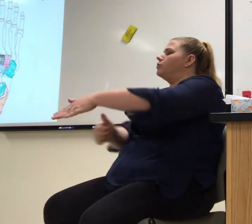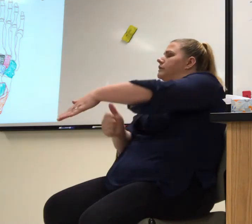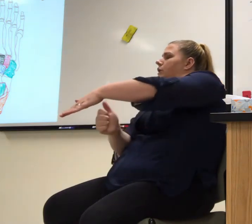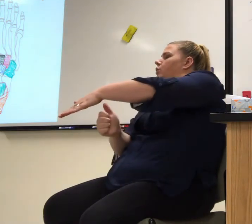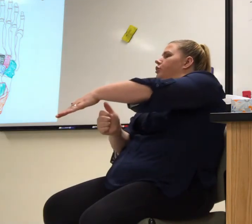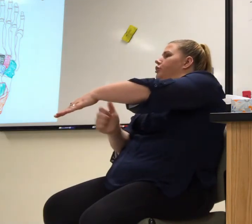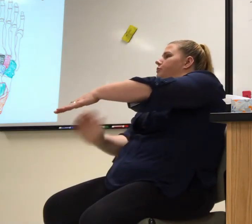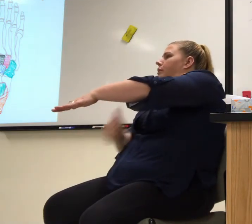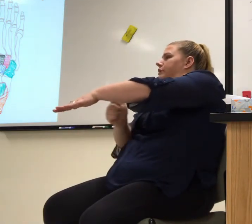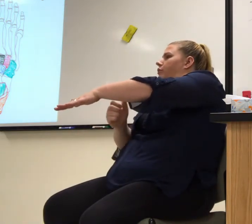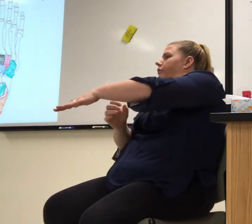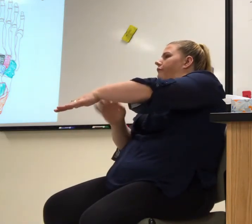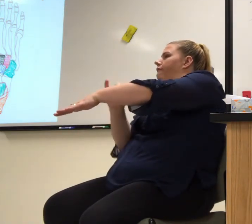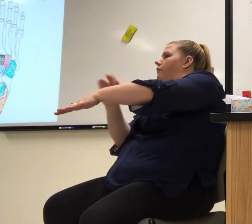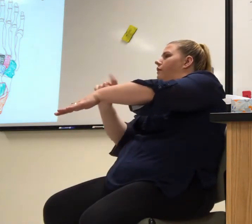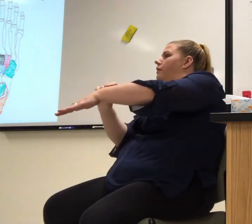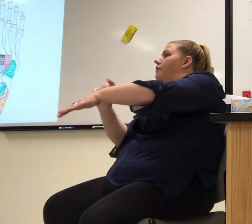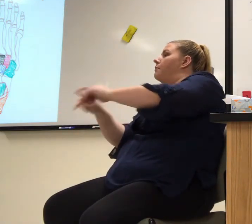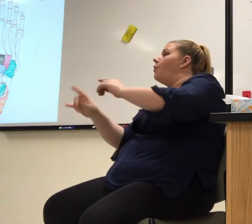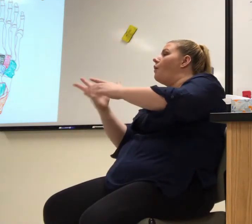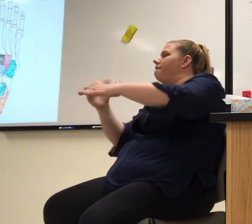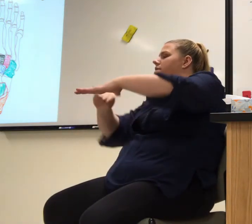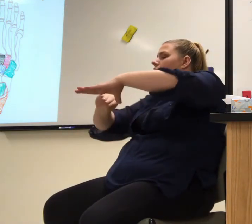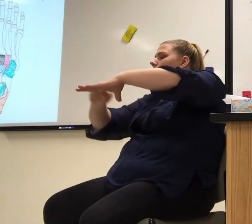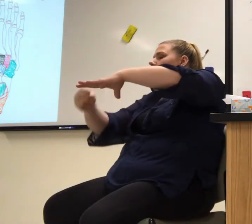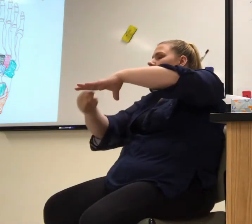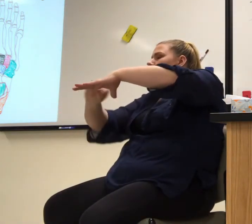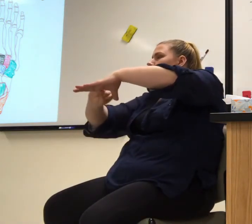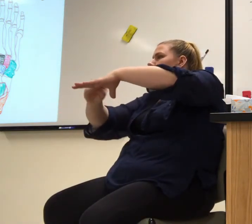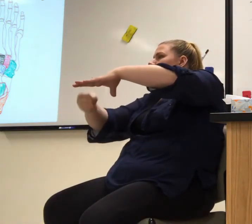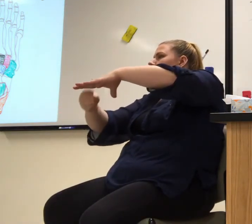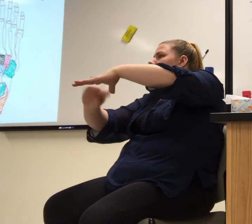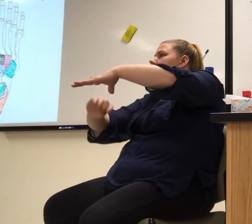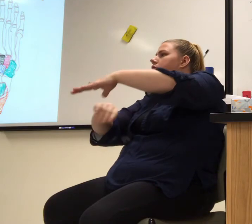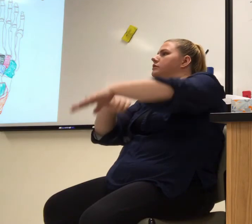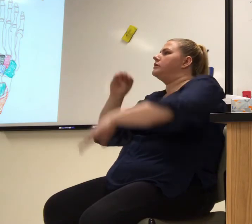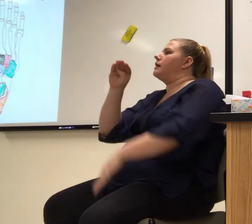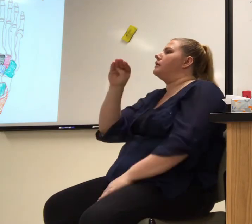foot with the tarsals, is the metatarsals, and we have 5.